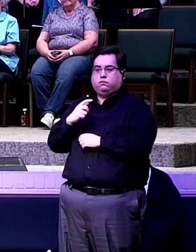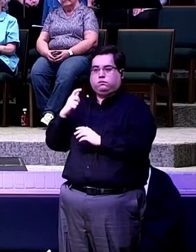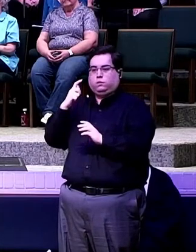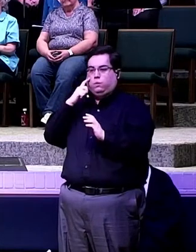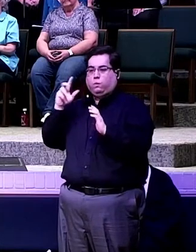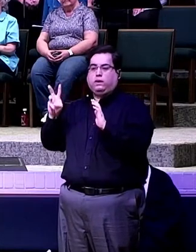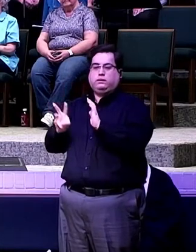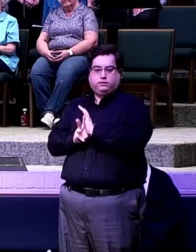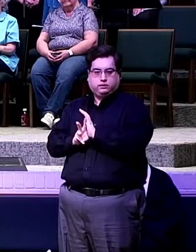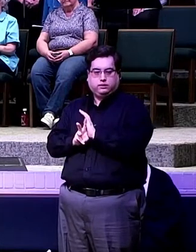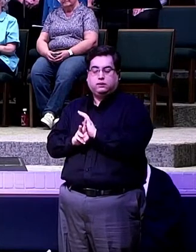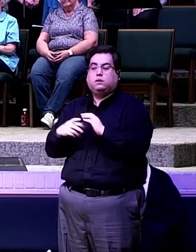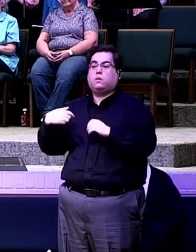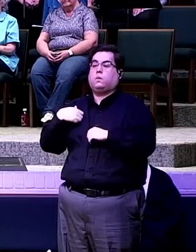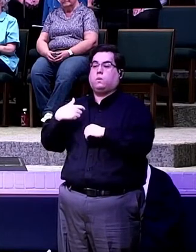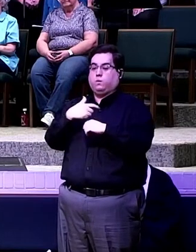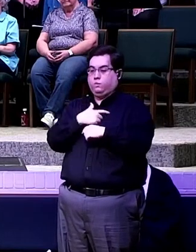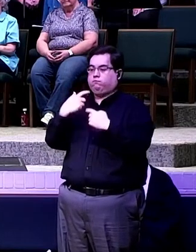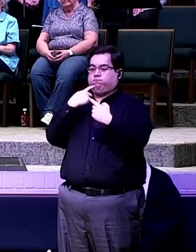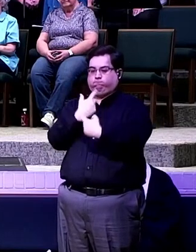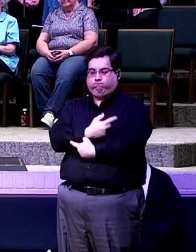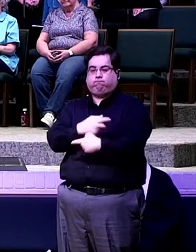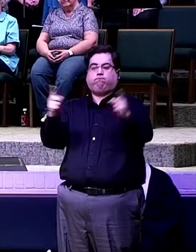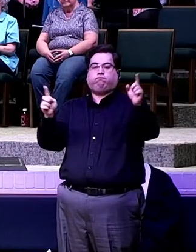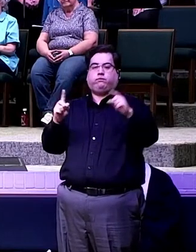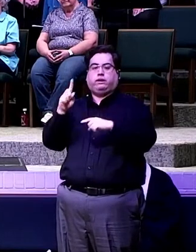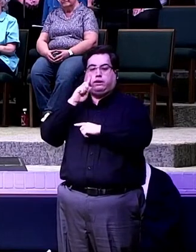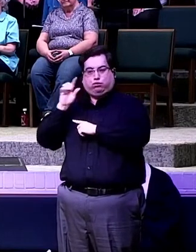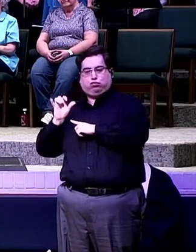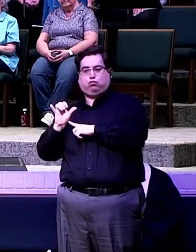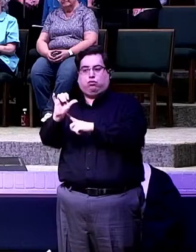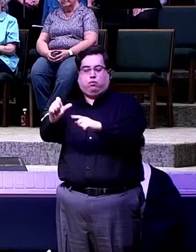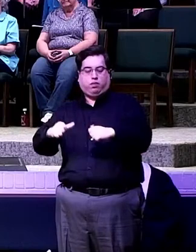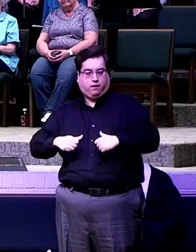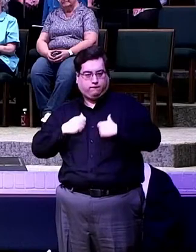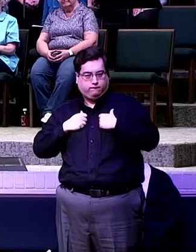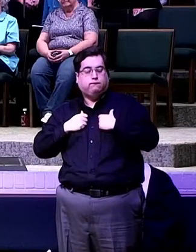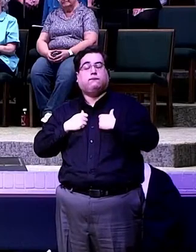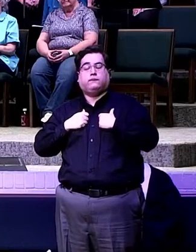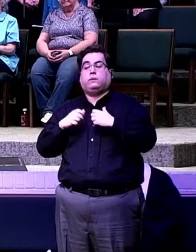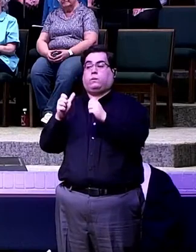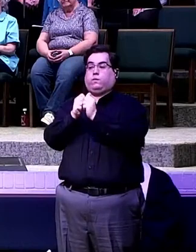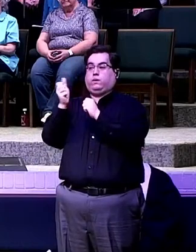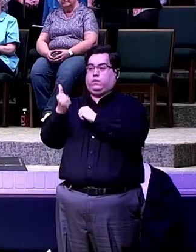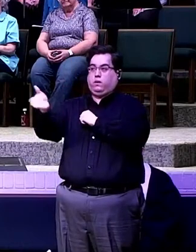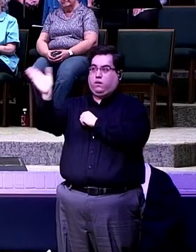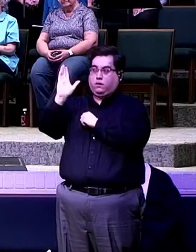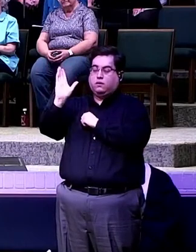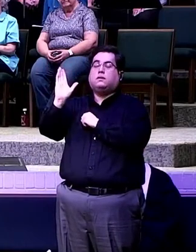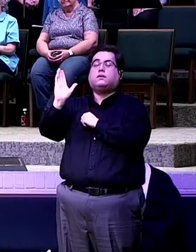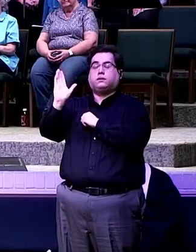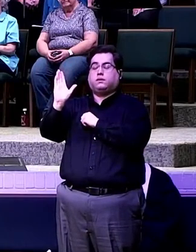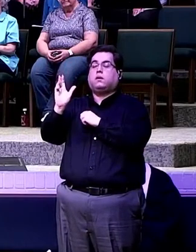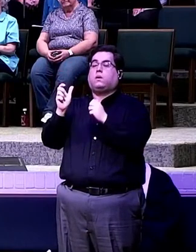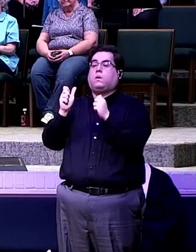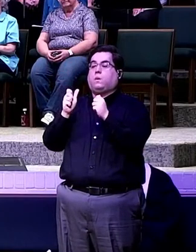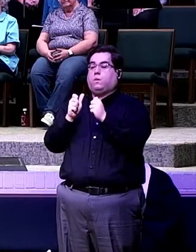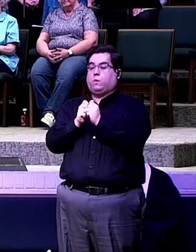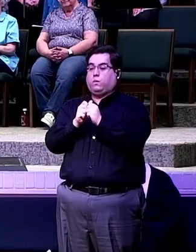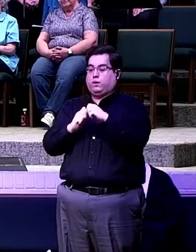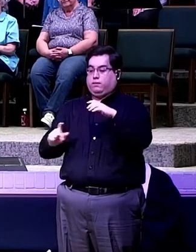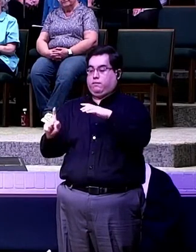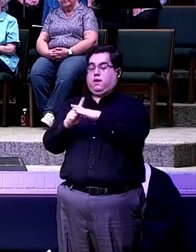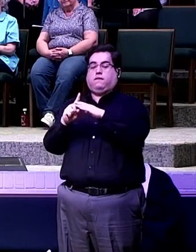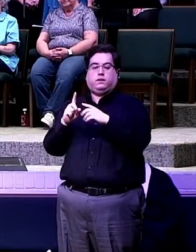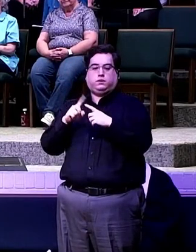it. We proclaim to you the eternal life which was with God and was manifested to